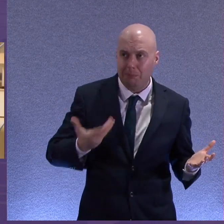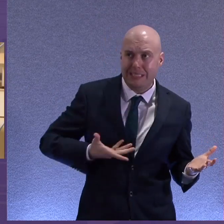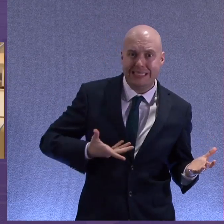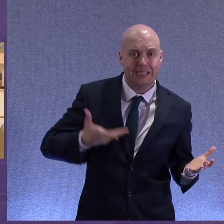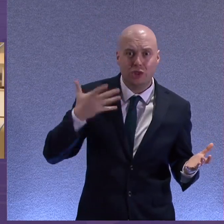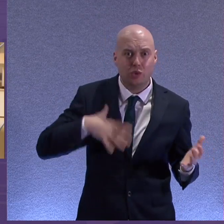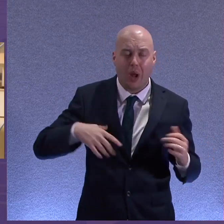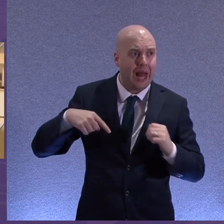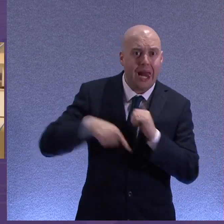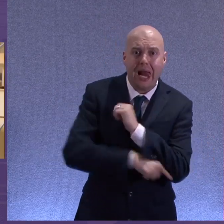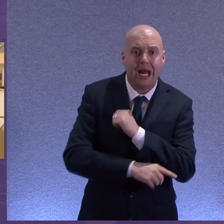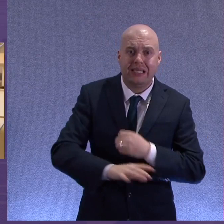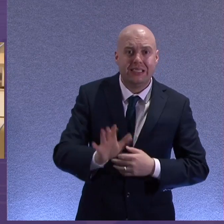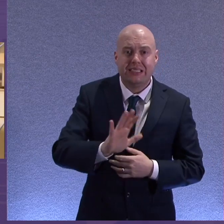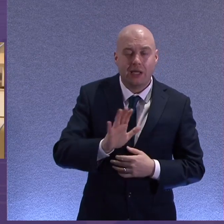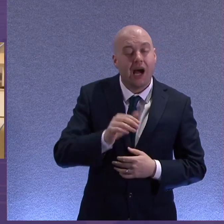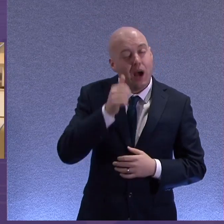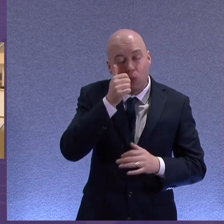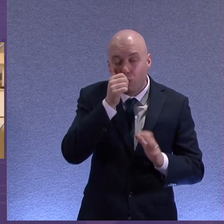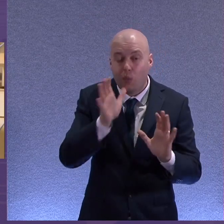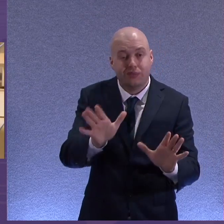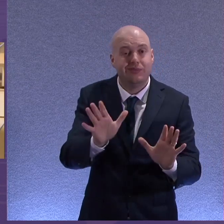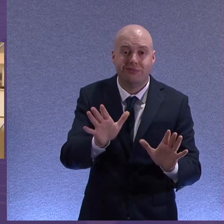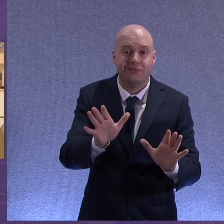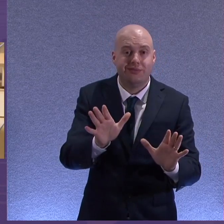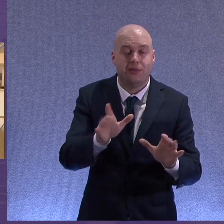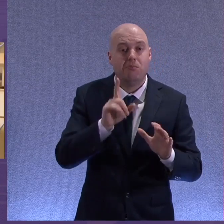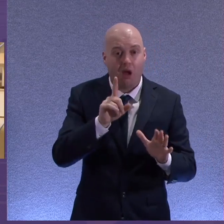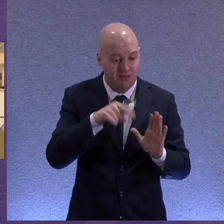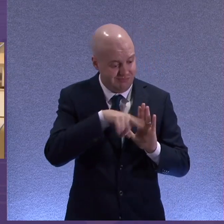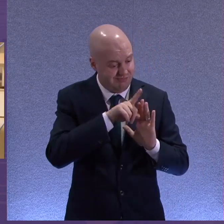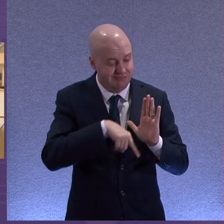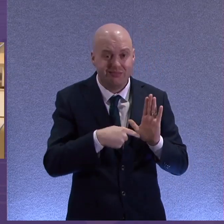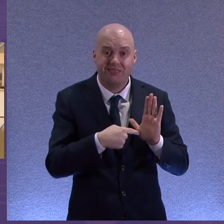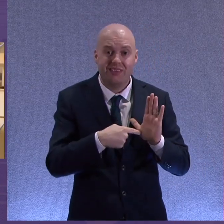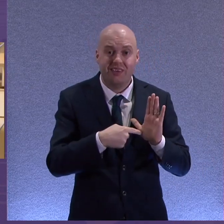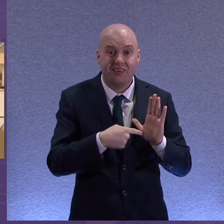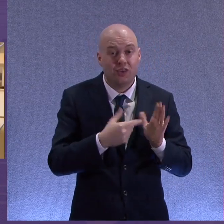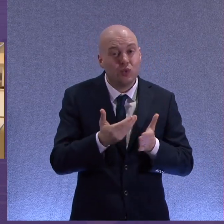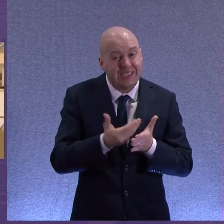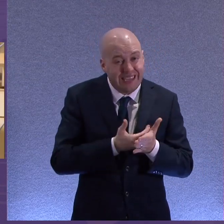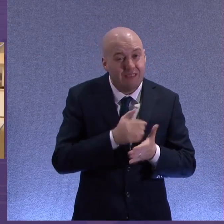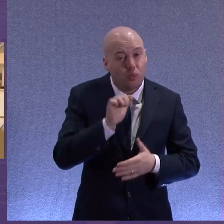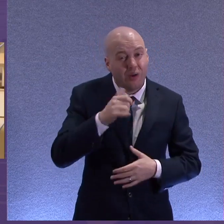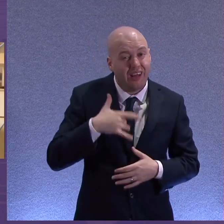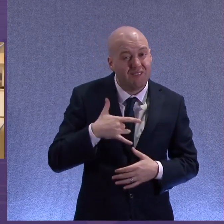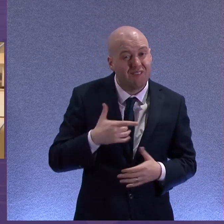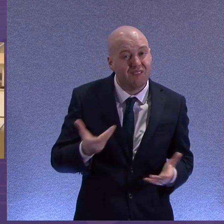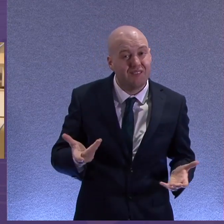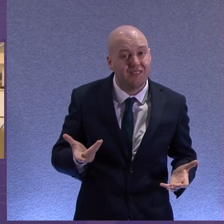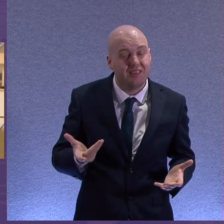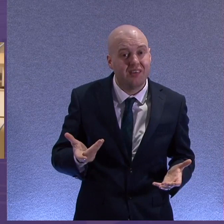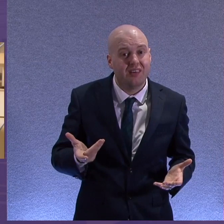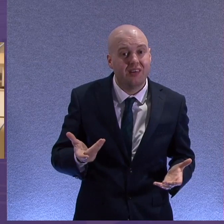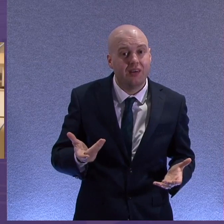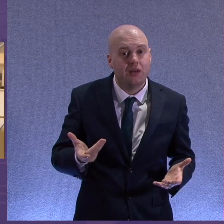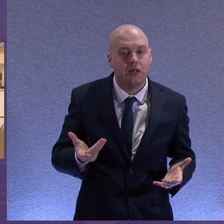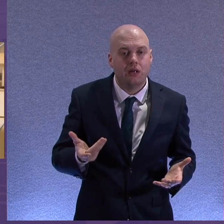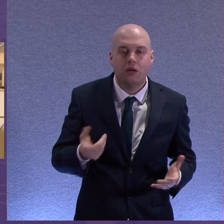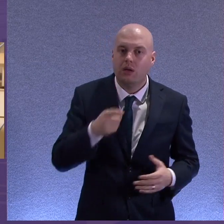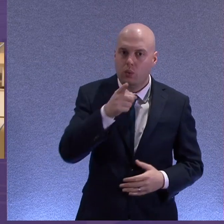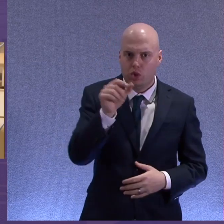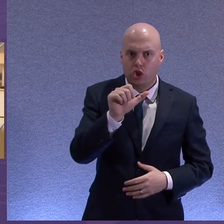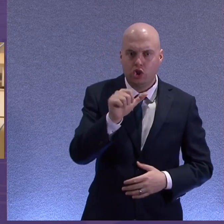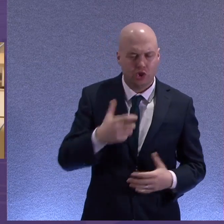these measures are in place. And I come back to this central point. These measures are in place to save lives. And I would ask everybody, whenever we're feeling frustrated